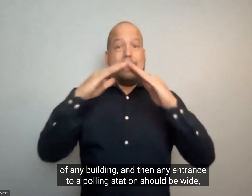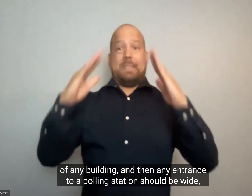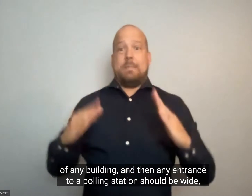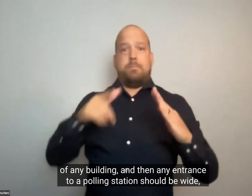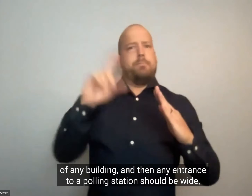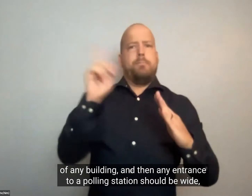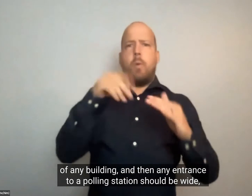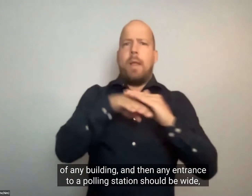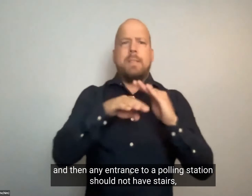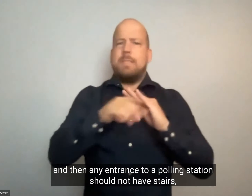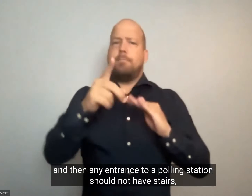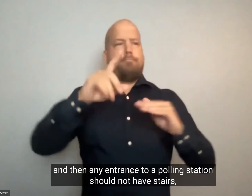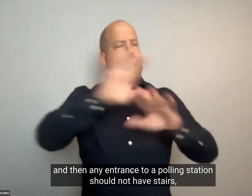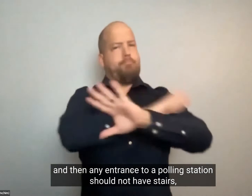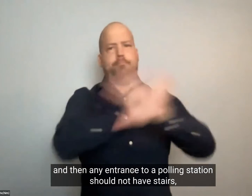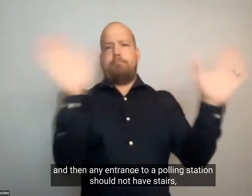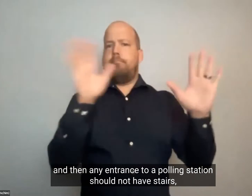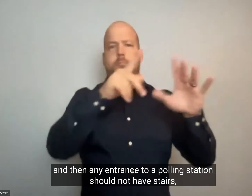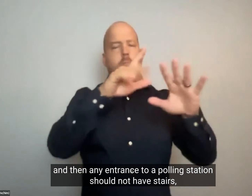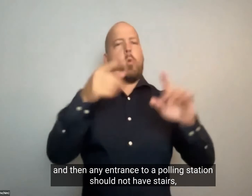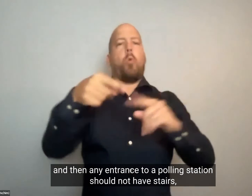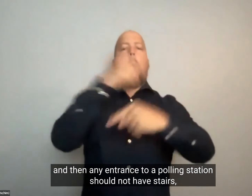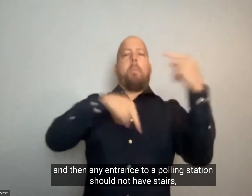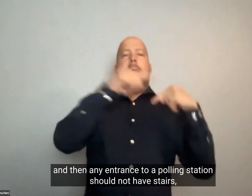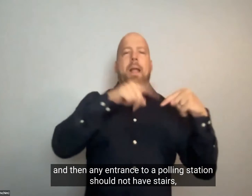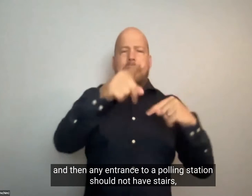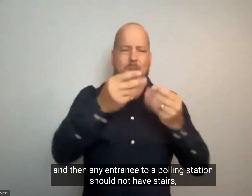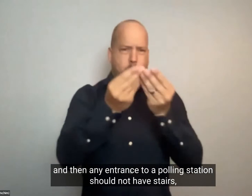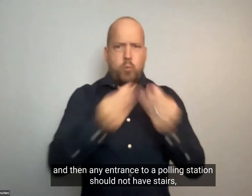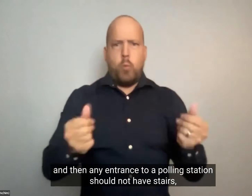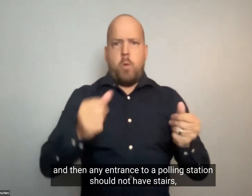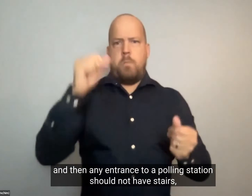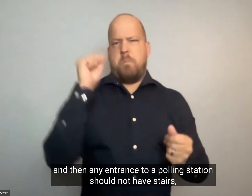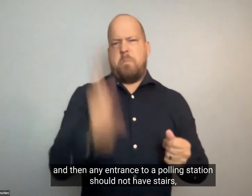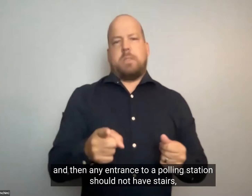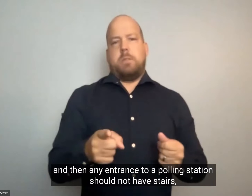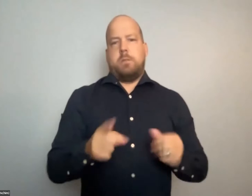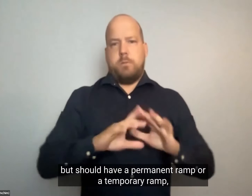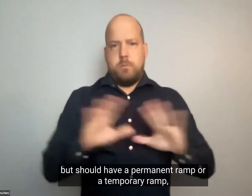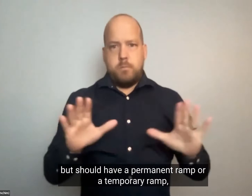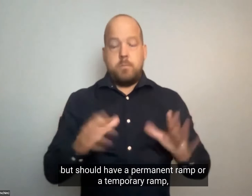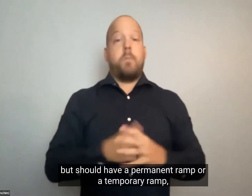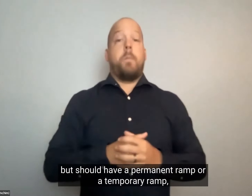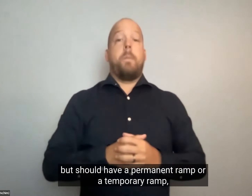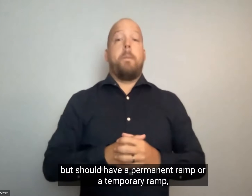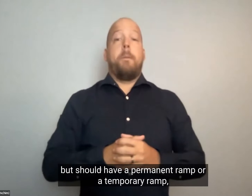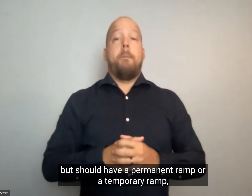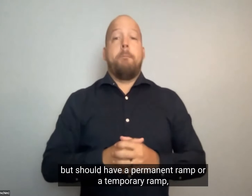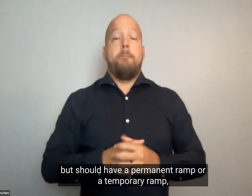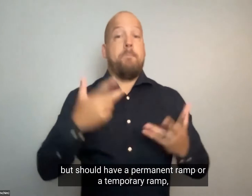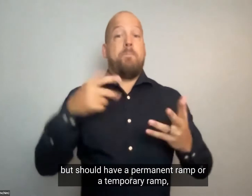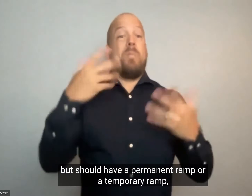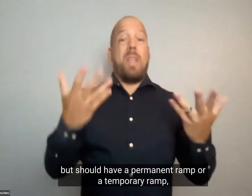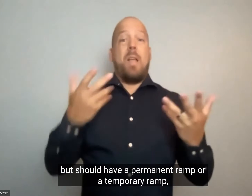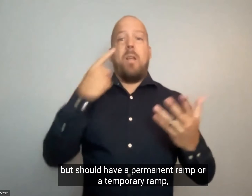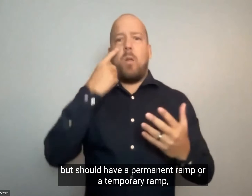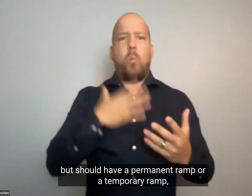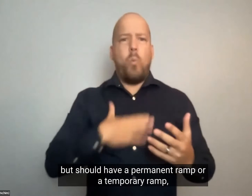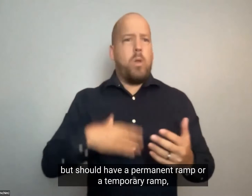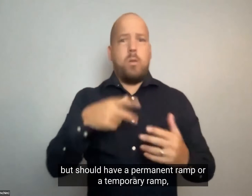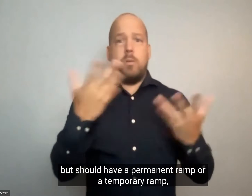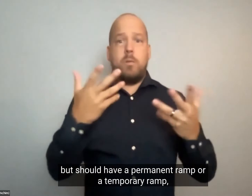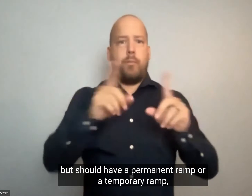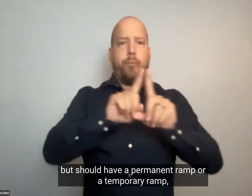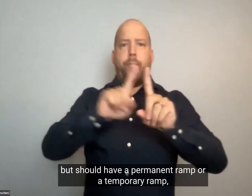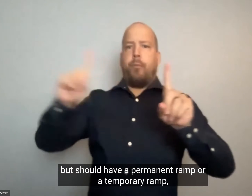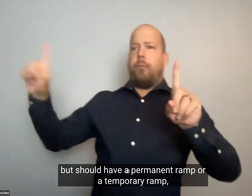be wide, and then any entrance to a polling station should not have stairs, but should have a permanent ramp or